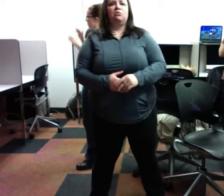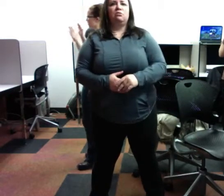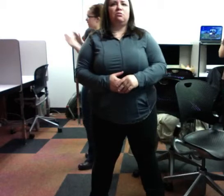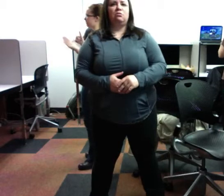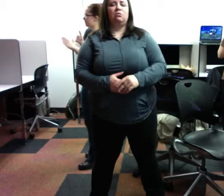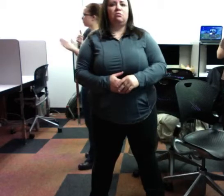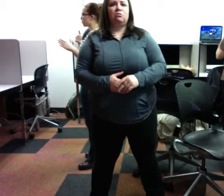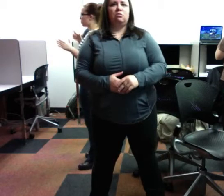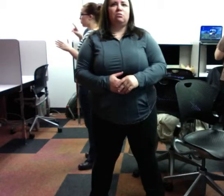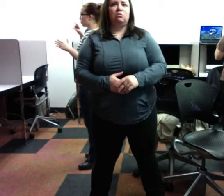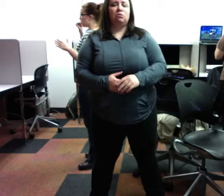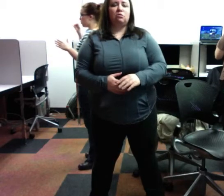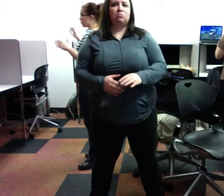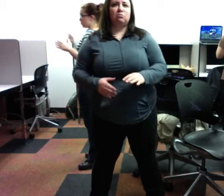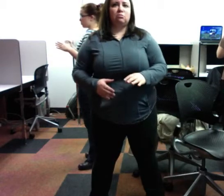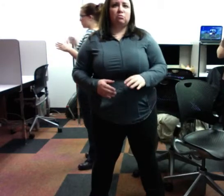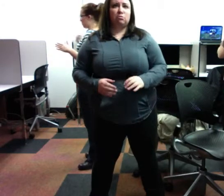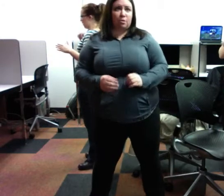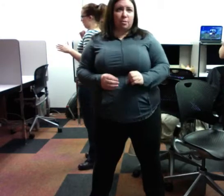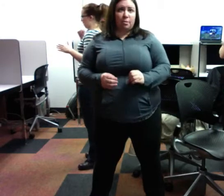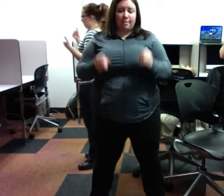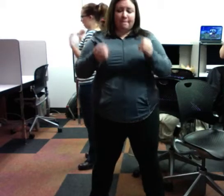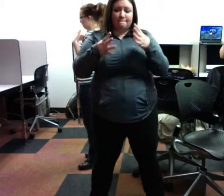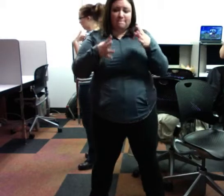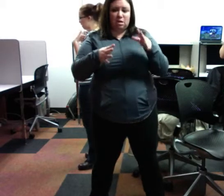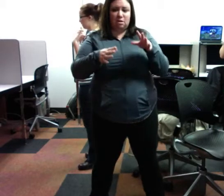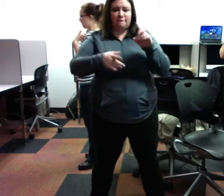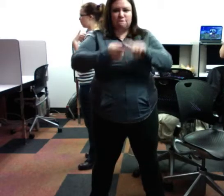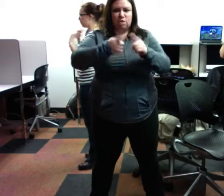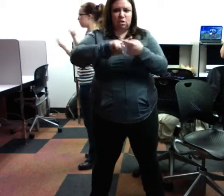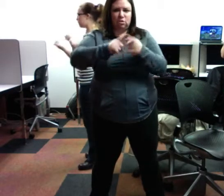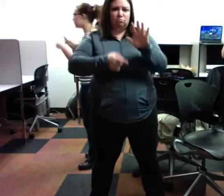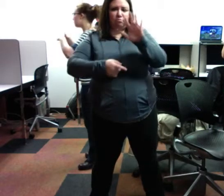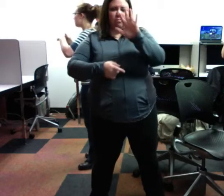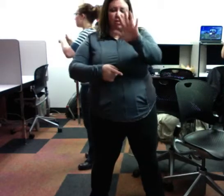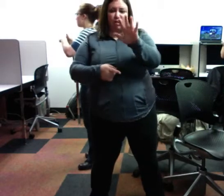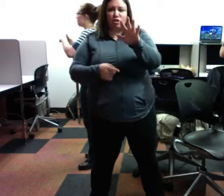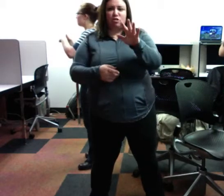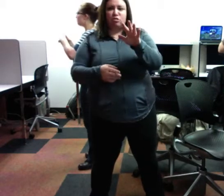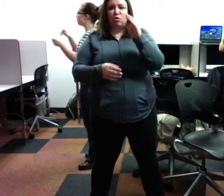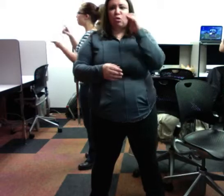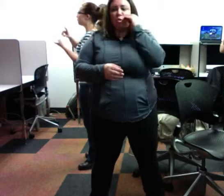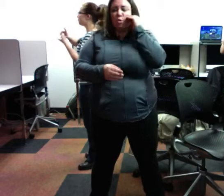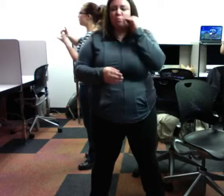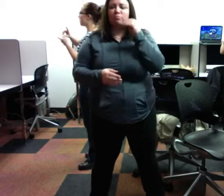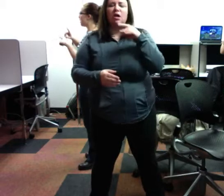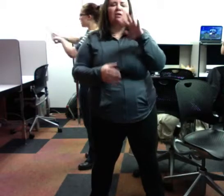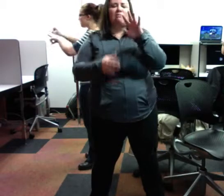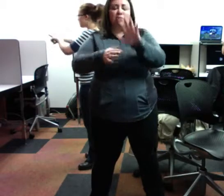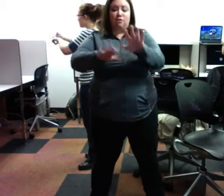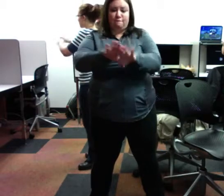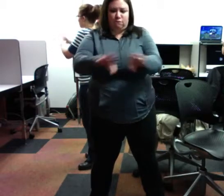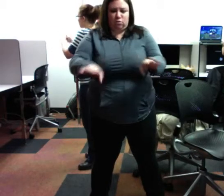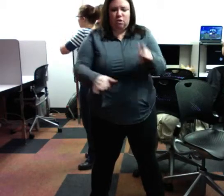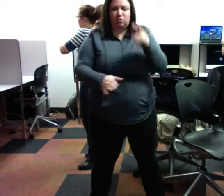so I slept on the floor in friends' rooms. I returned Coke bottles for the 5-cent deposits to buy food with. And I would walk the